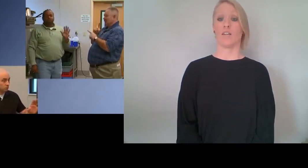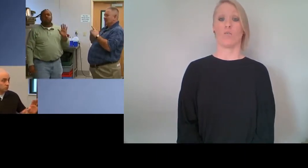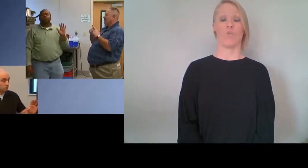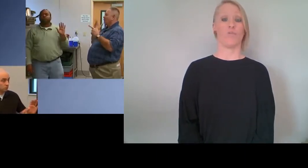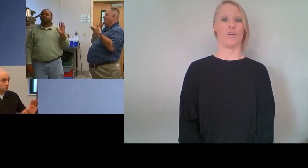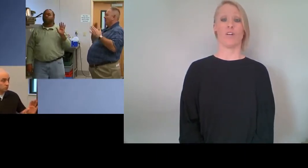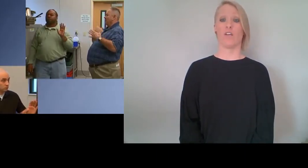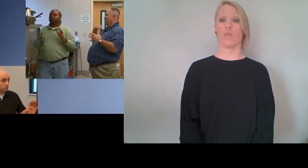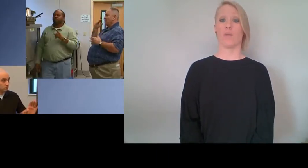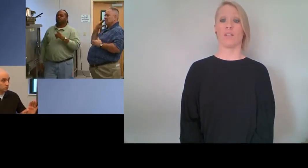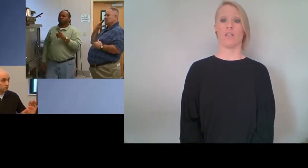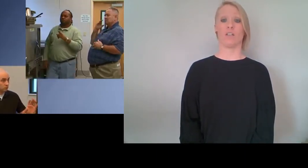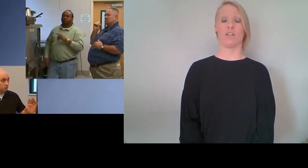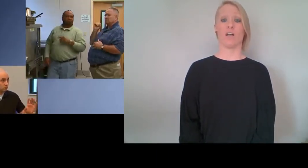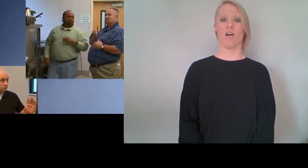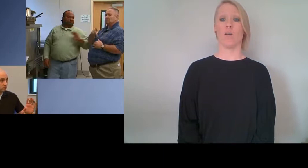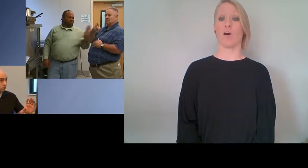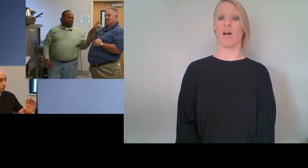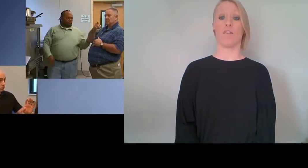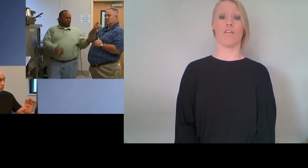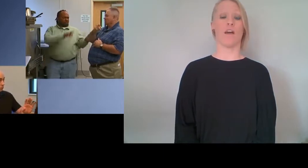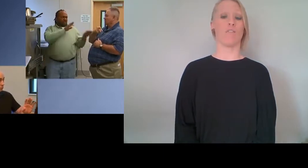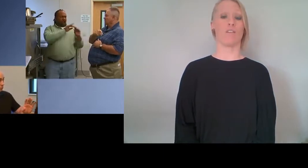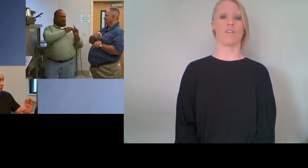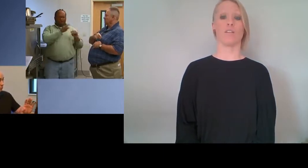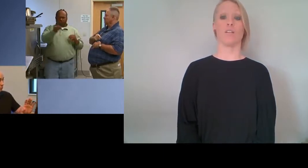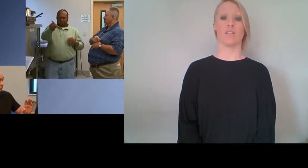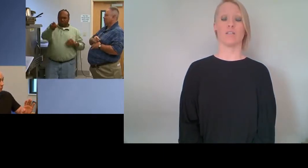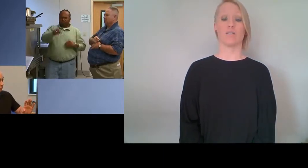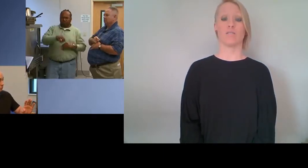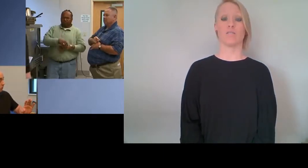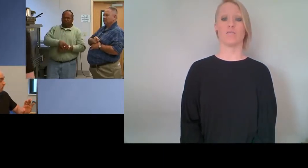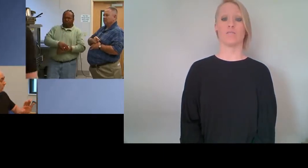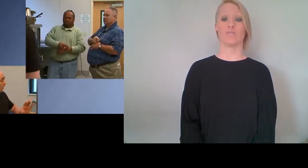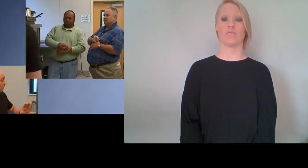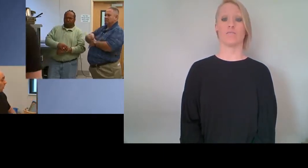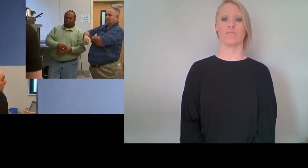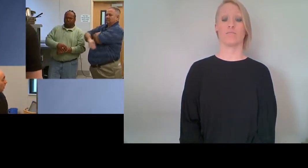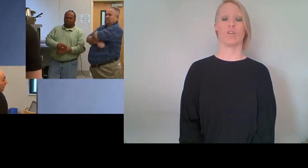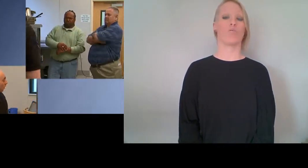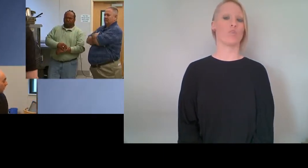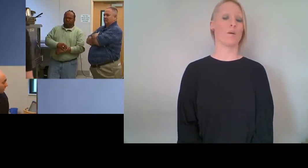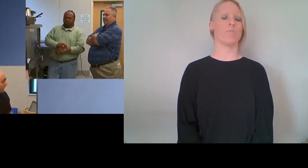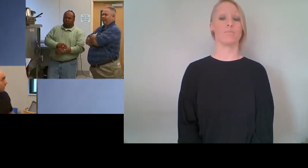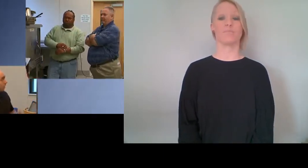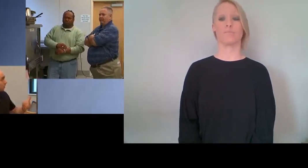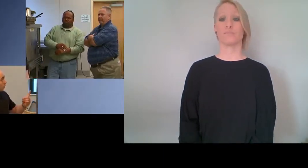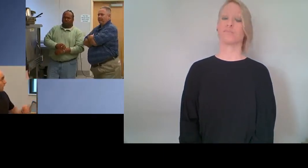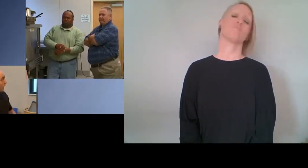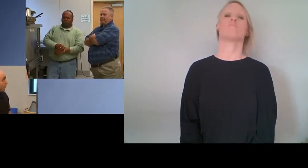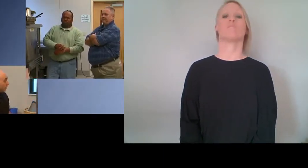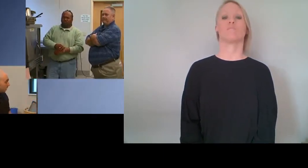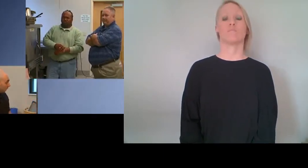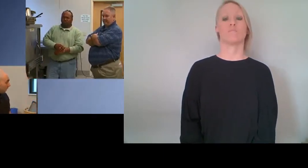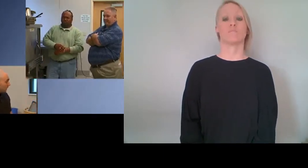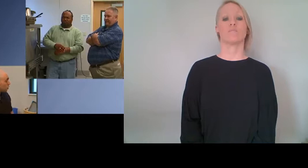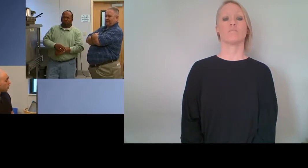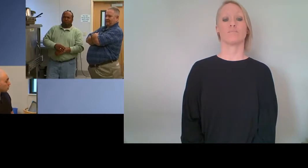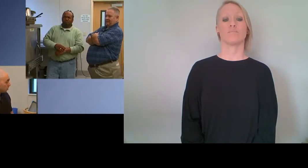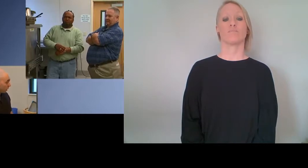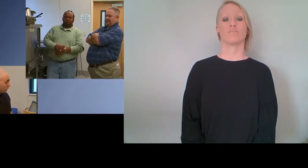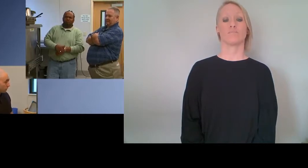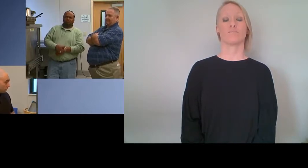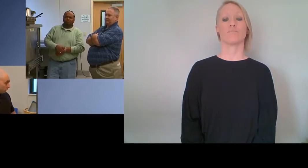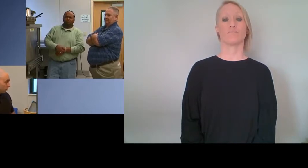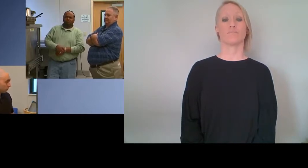Like I said, we'll figure out the money. I'll add everything to the list. Now, with that, he's going to have to expand